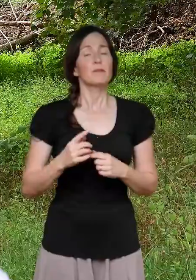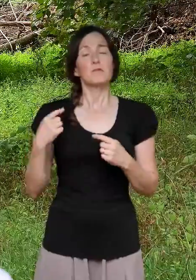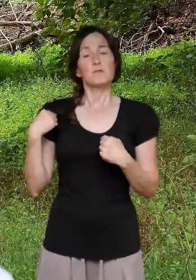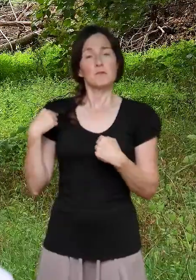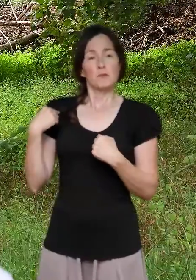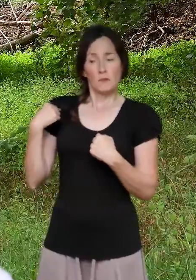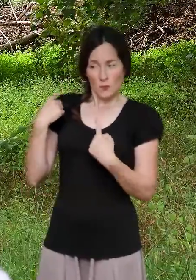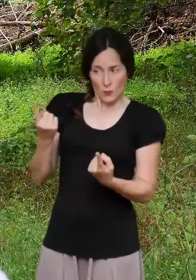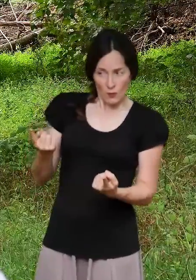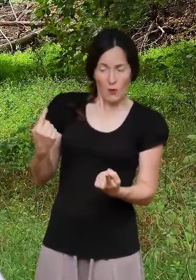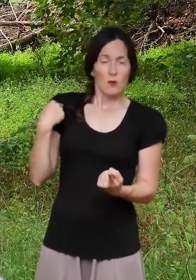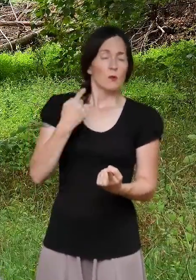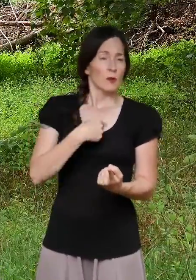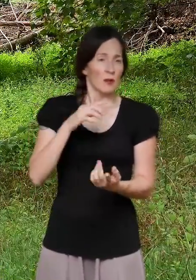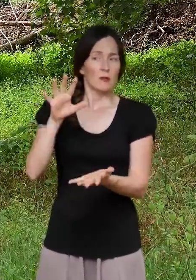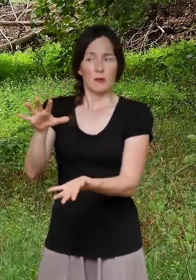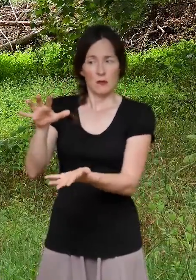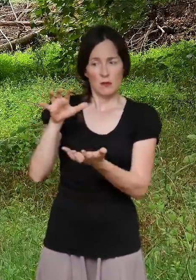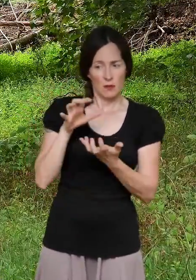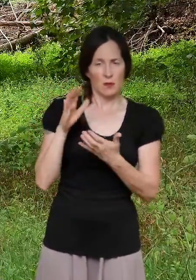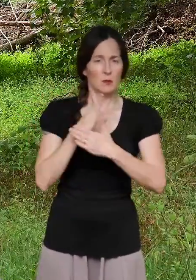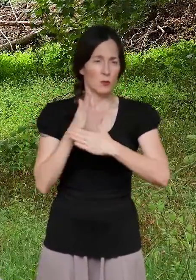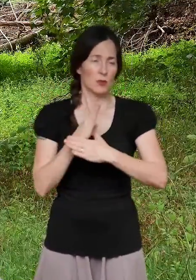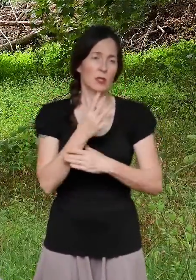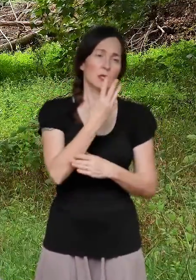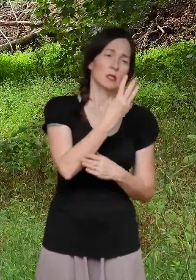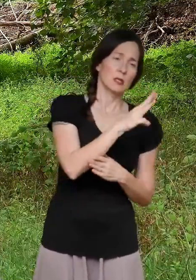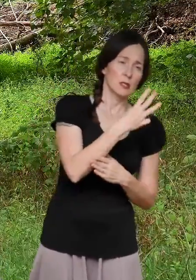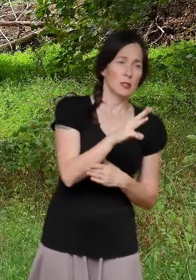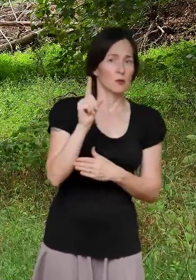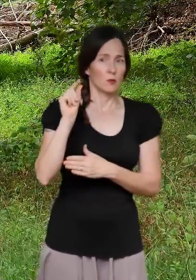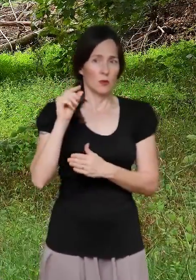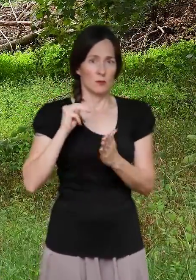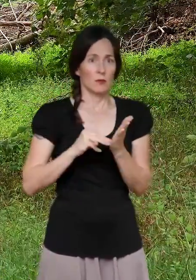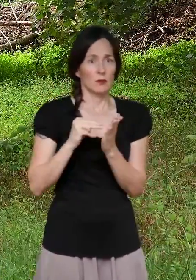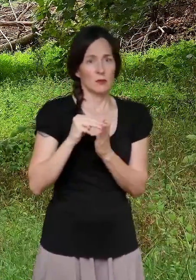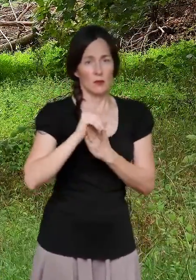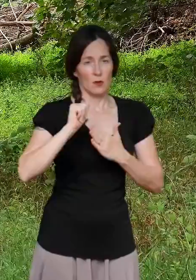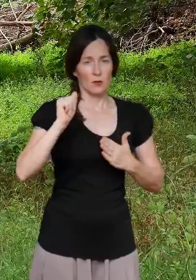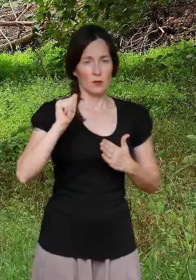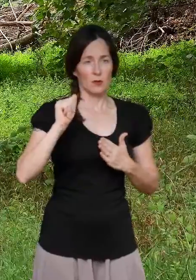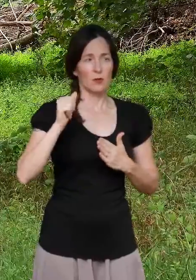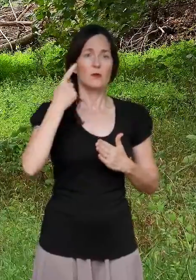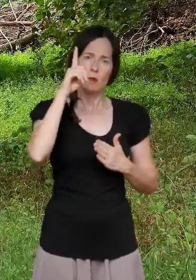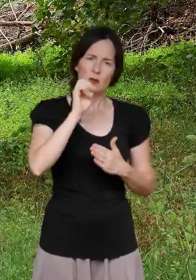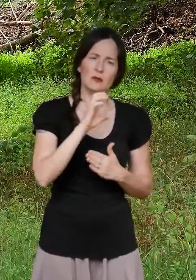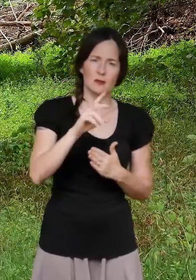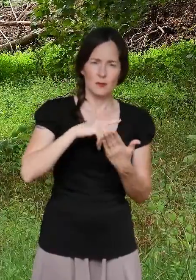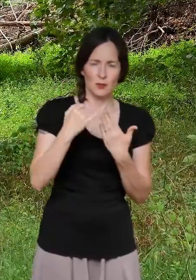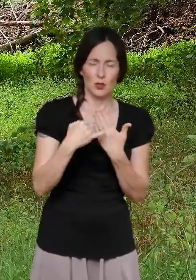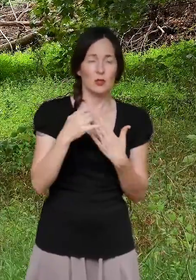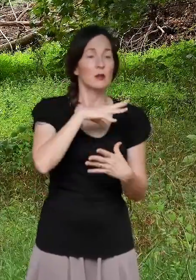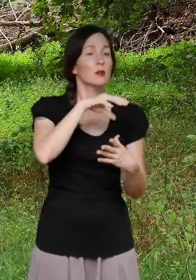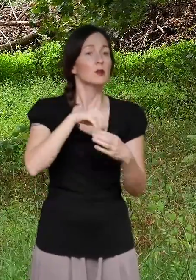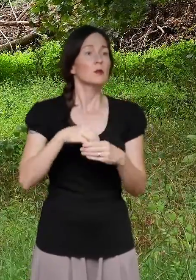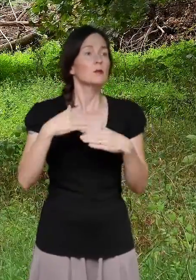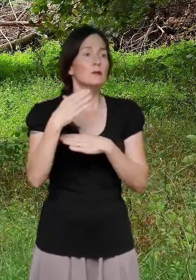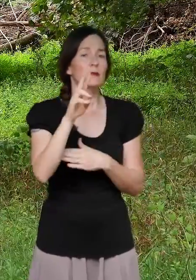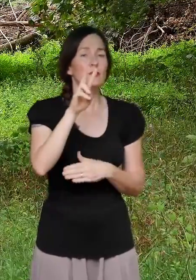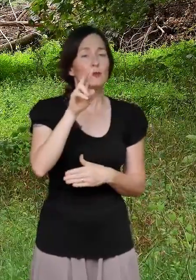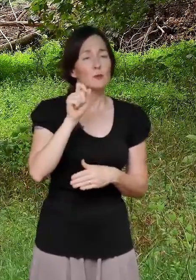entire Howard County State Delegation for advocating every year for funding for this and many of our other safe and sound